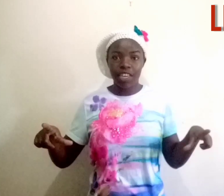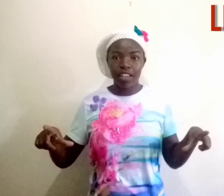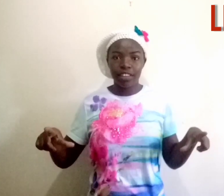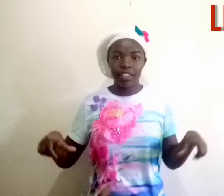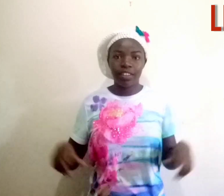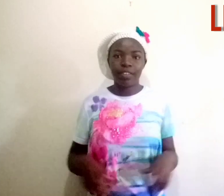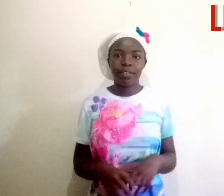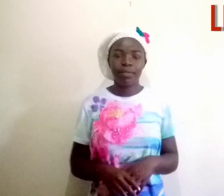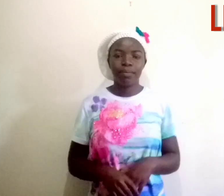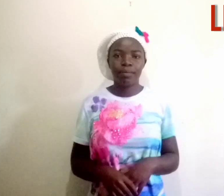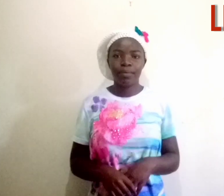Leviticus,